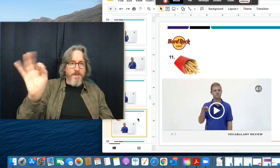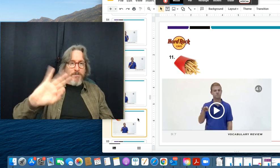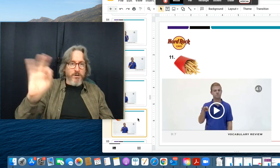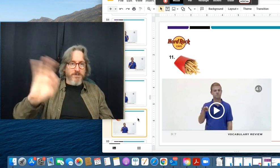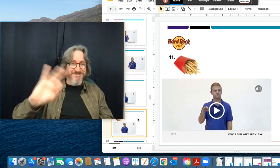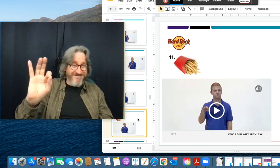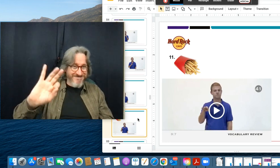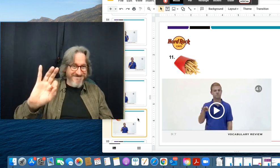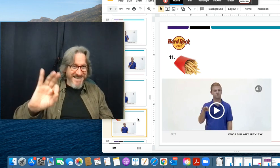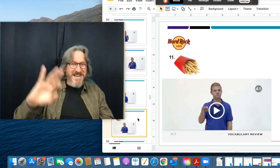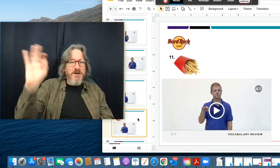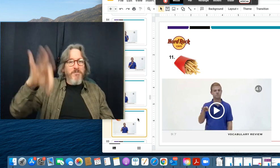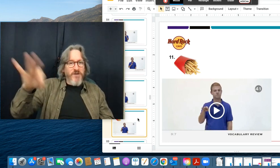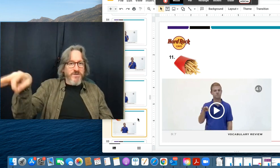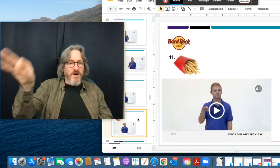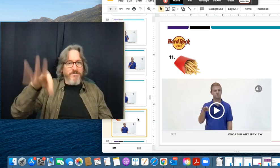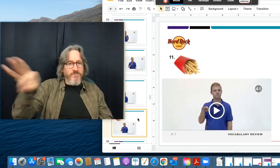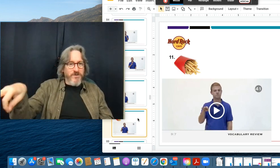sign for pepper.